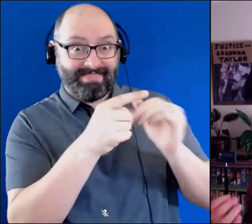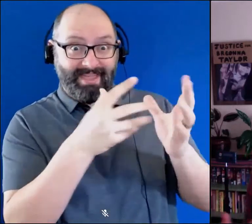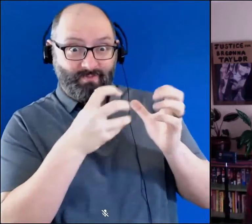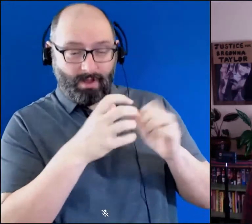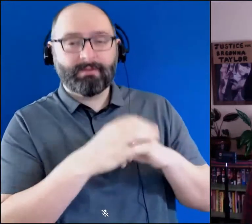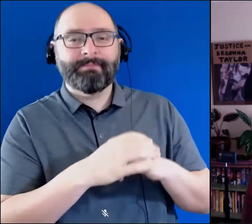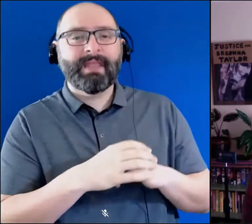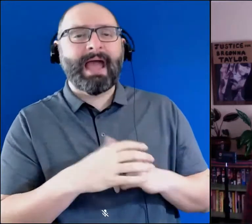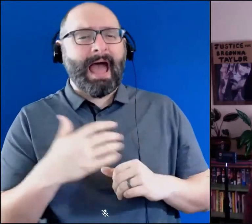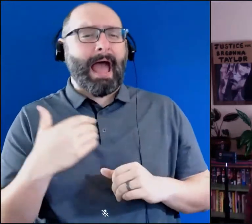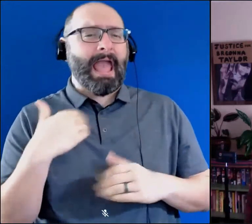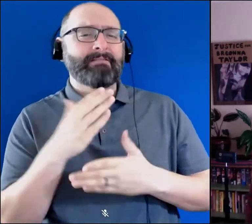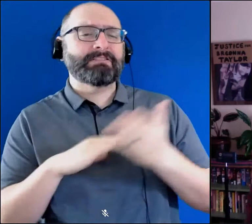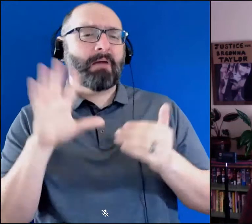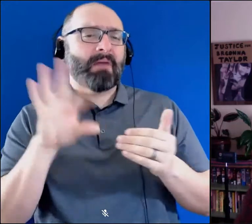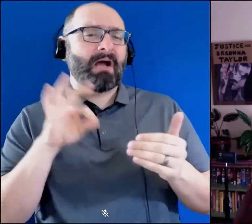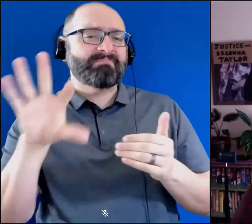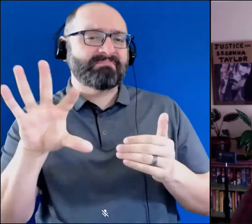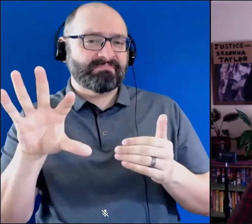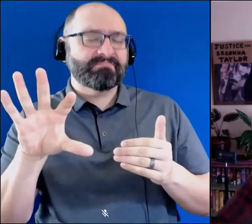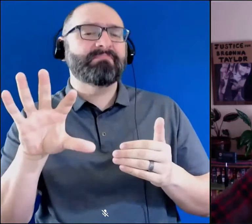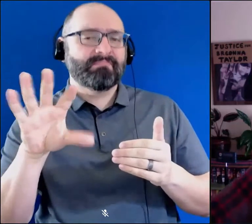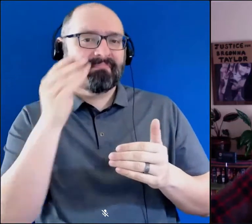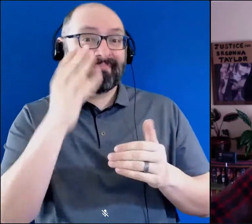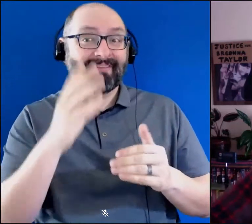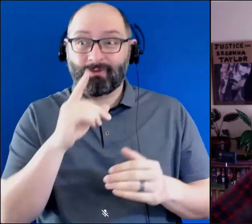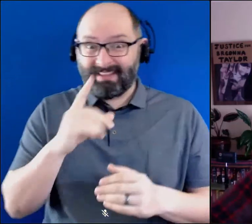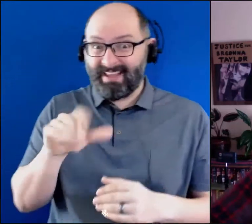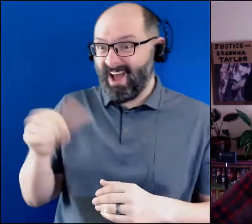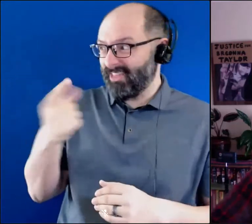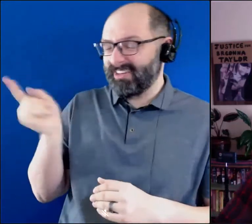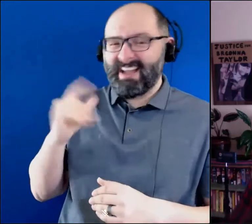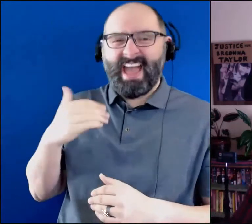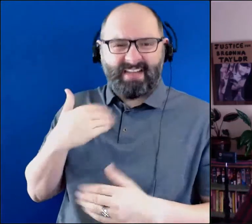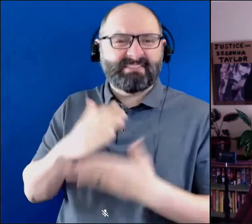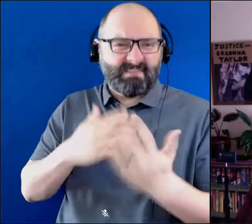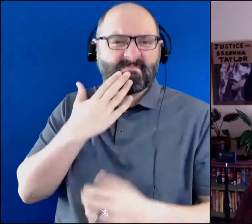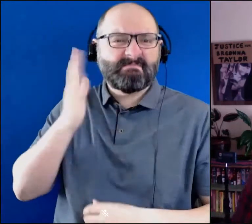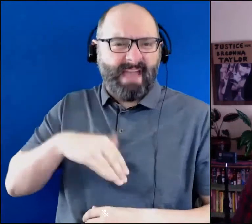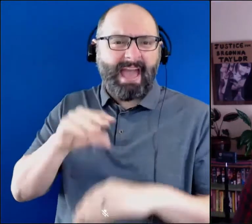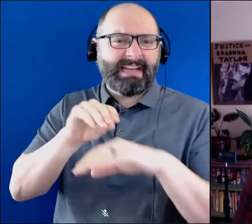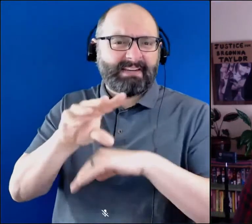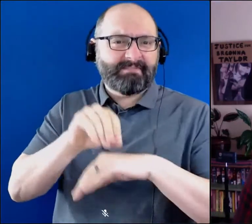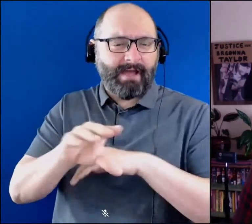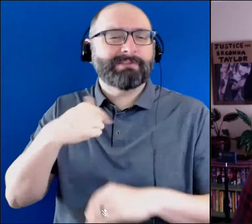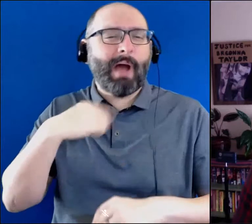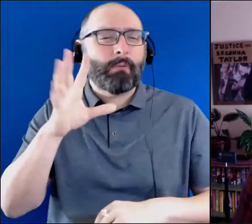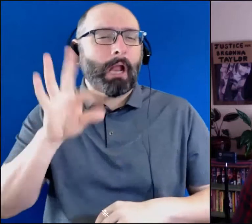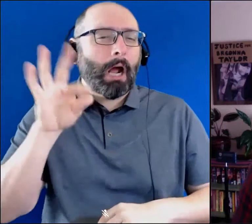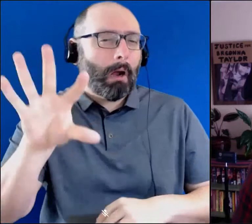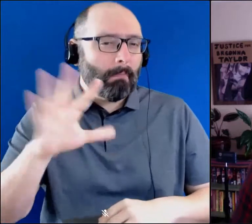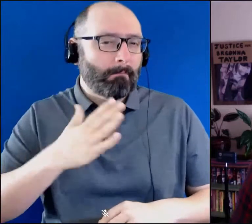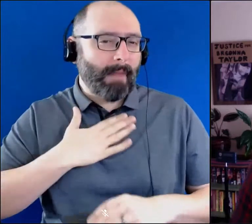hot takes. I think there's also some bad advice out there. So let me know how things are going in the comments. There's gonna be a little bit of